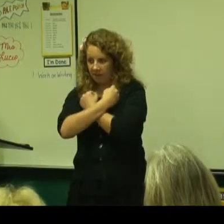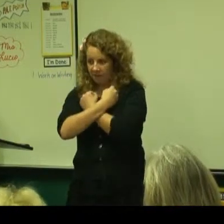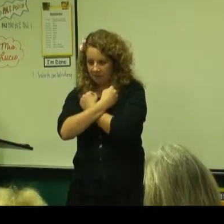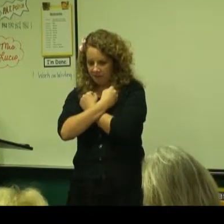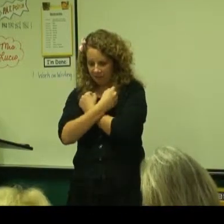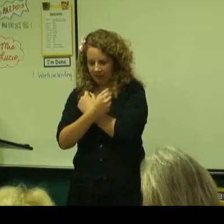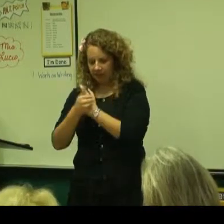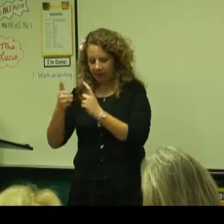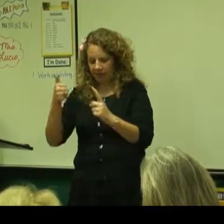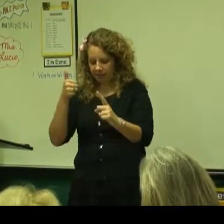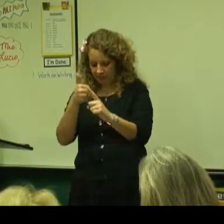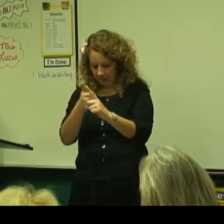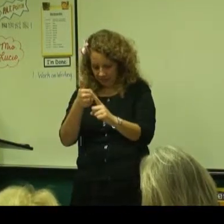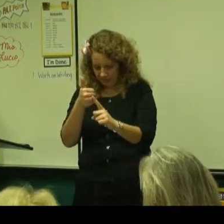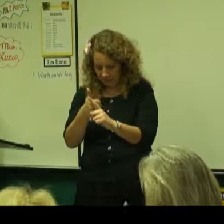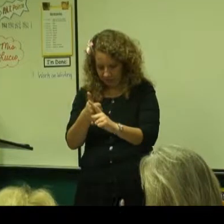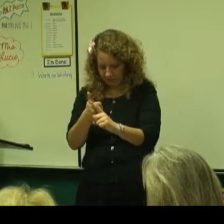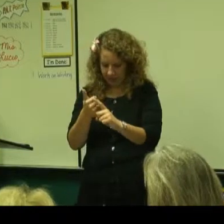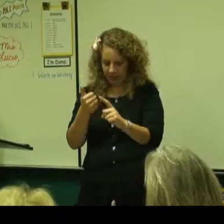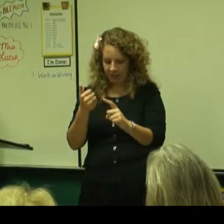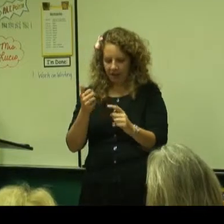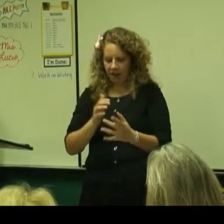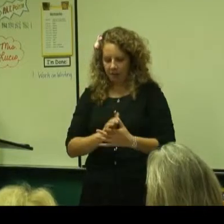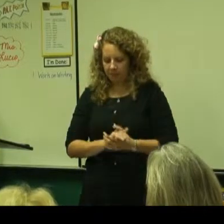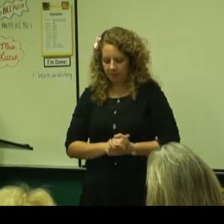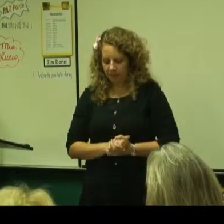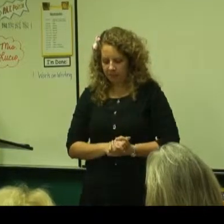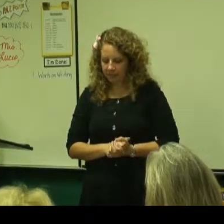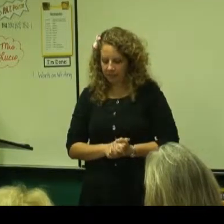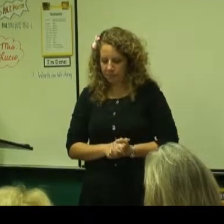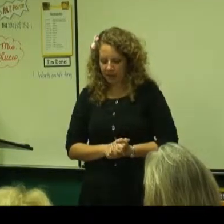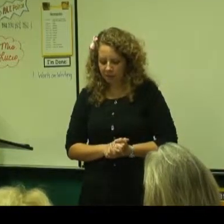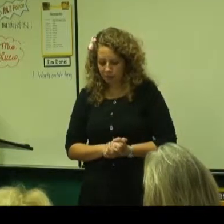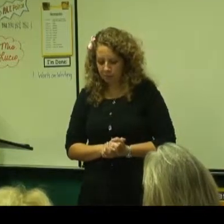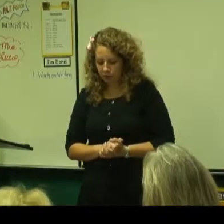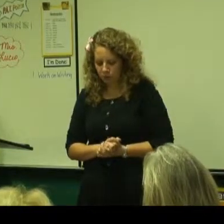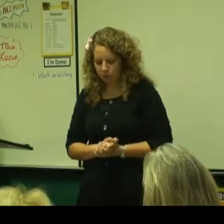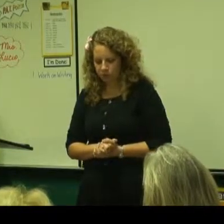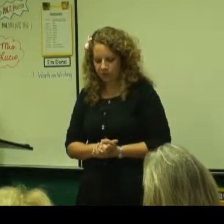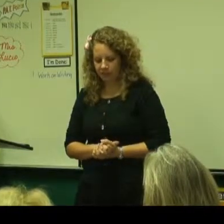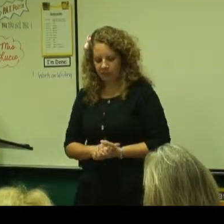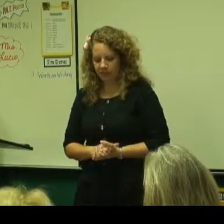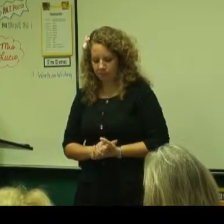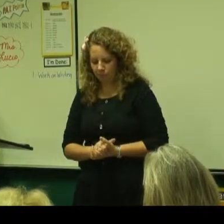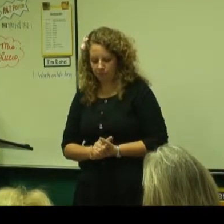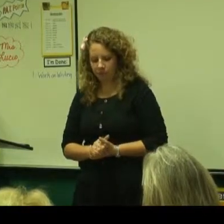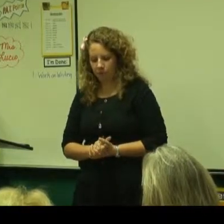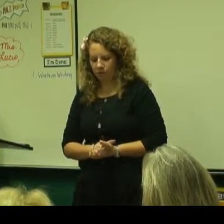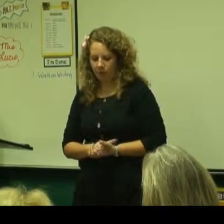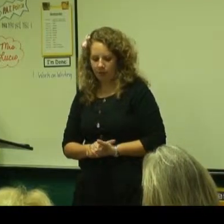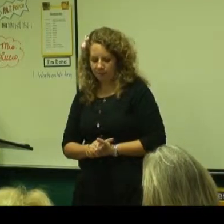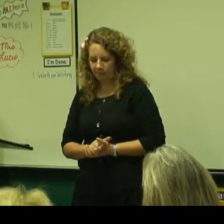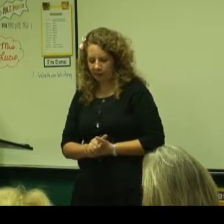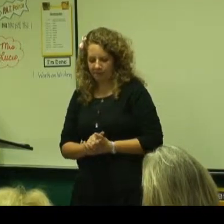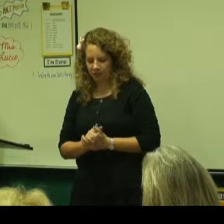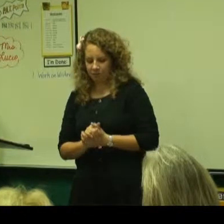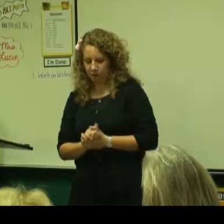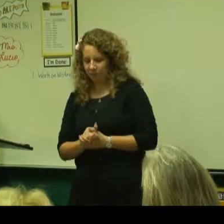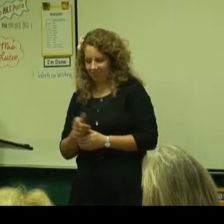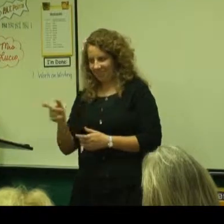love itself. And then it says matters the most. So I said important or top 5, like the most, like